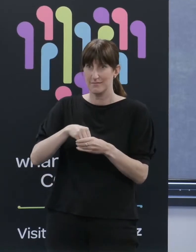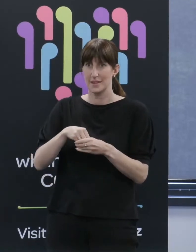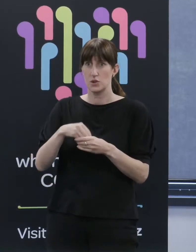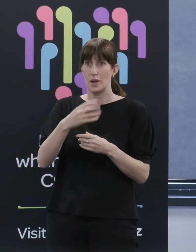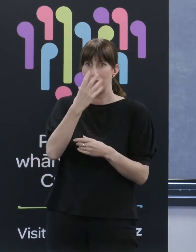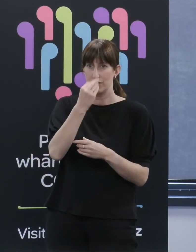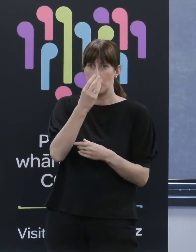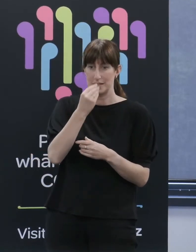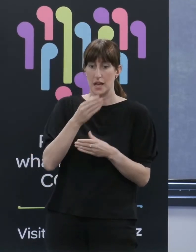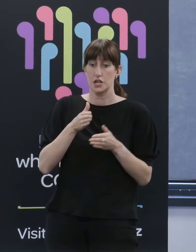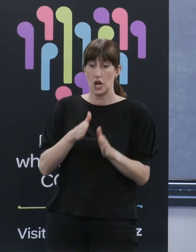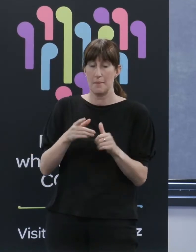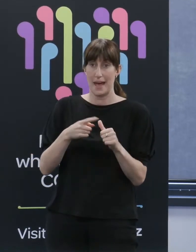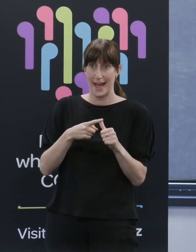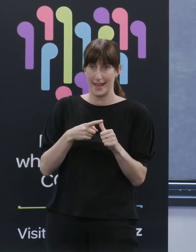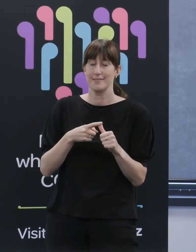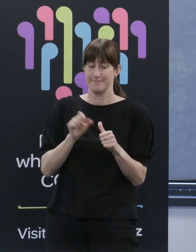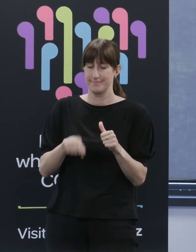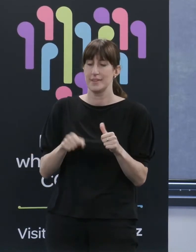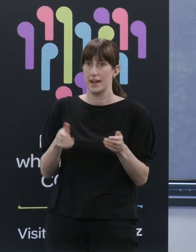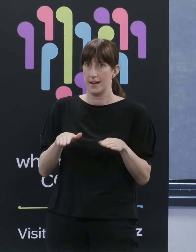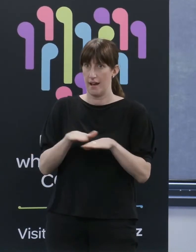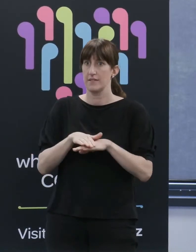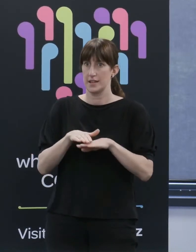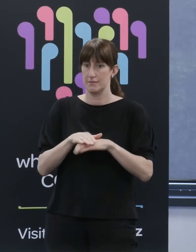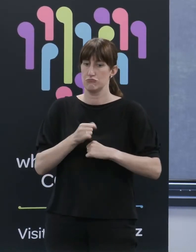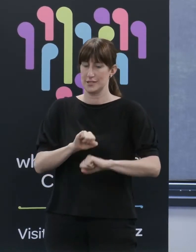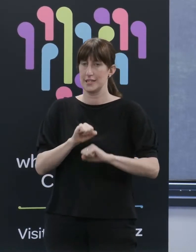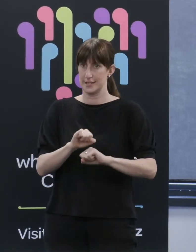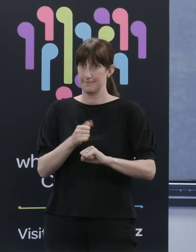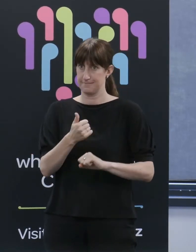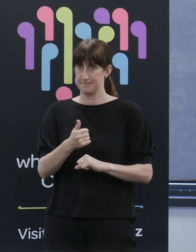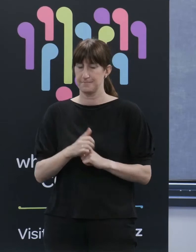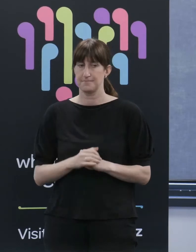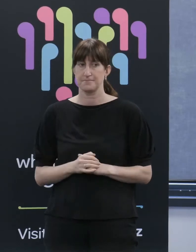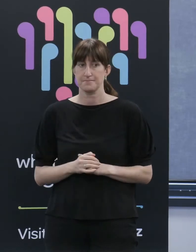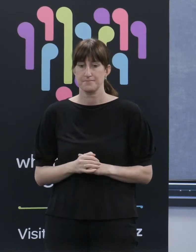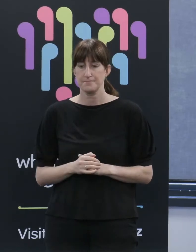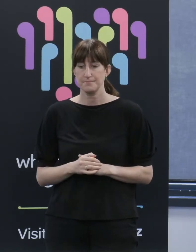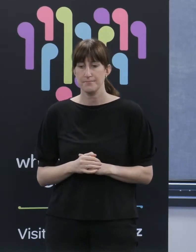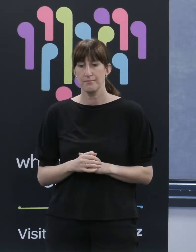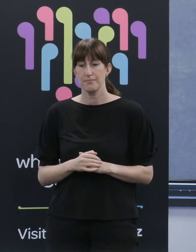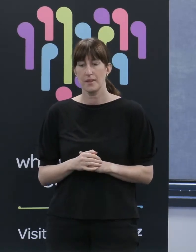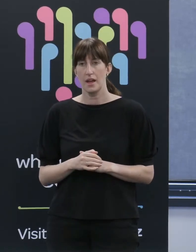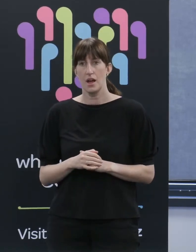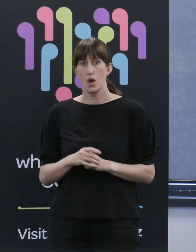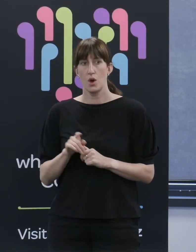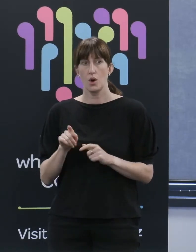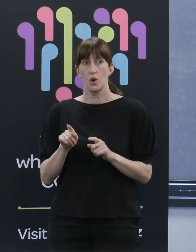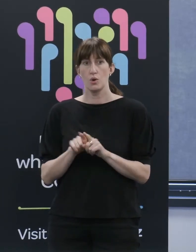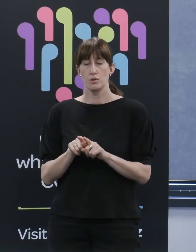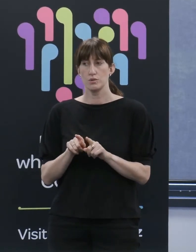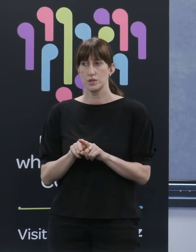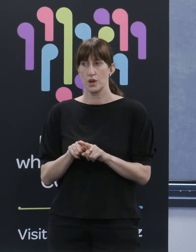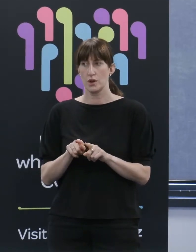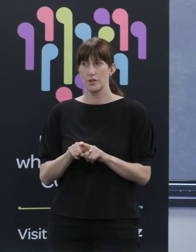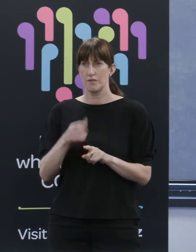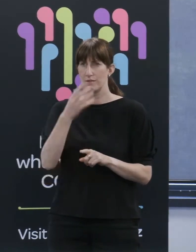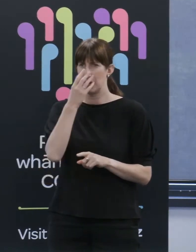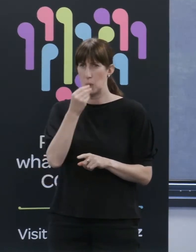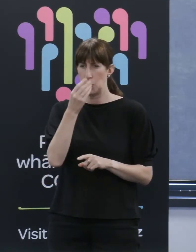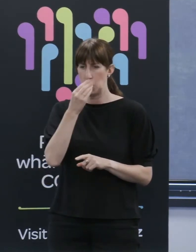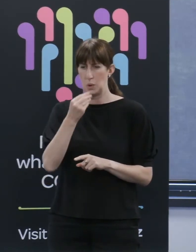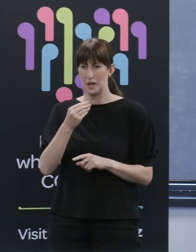influenza type A sort of protection in it, which is good. The second thing is the season is quite late. Now,